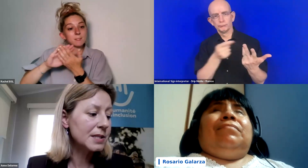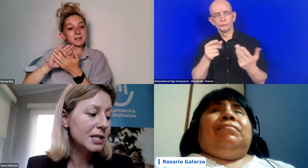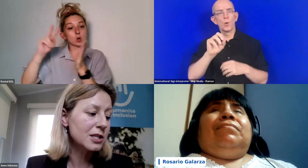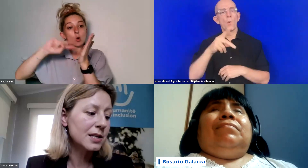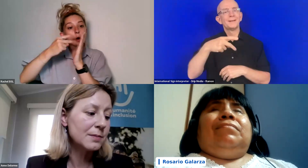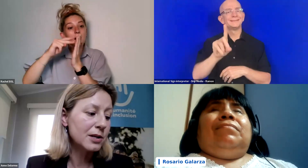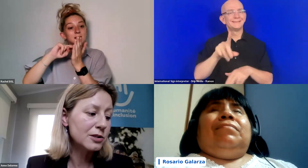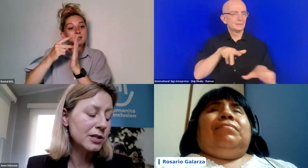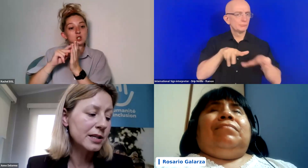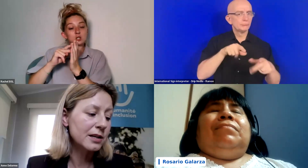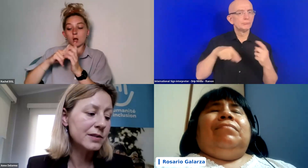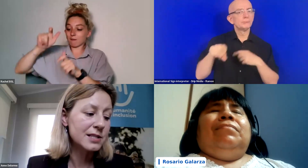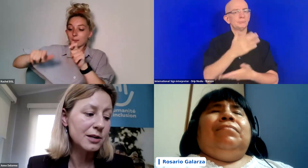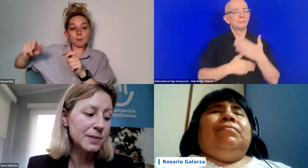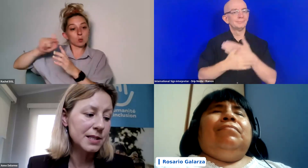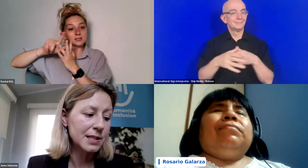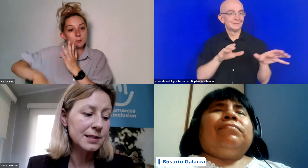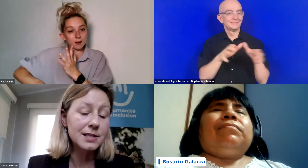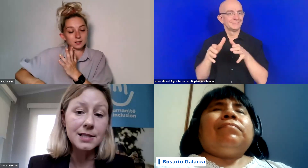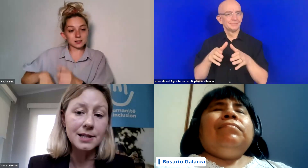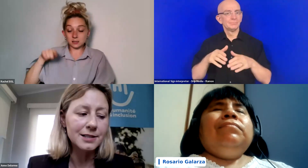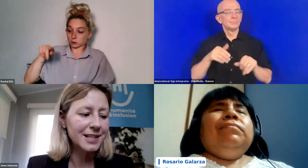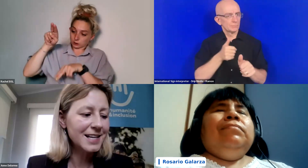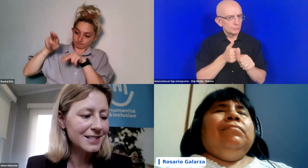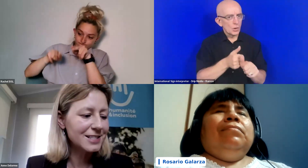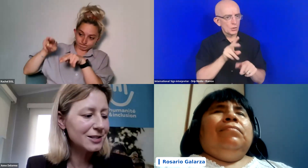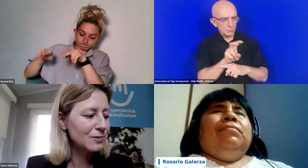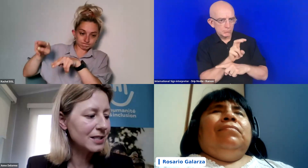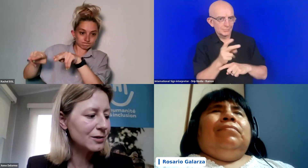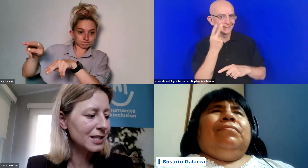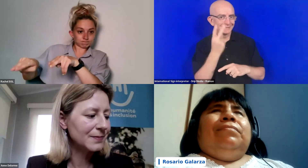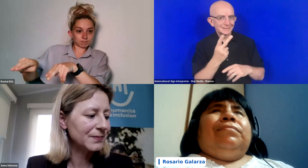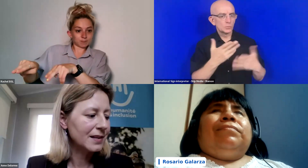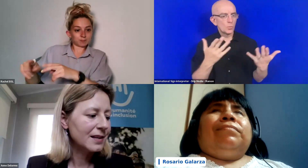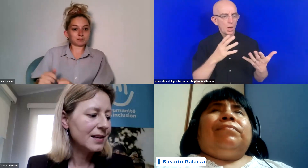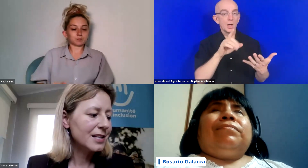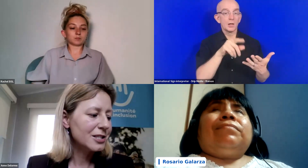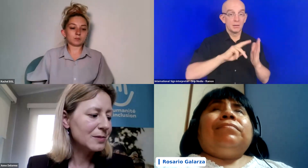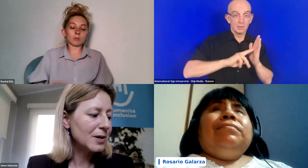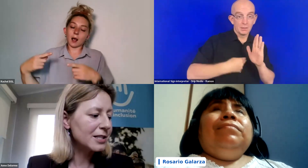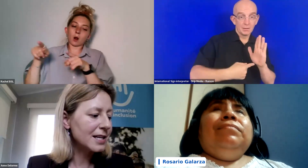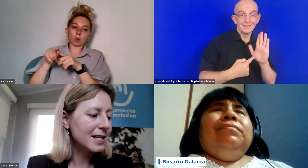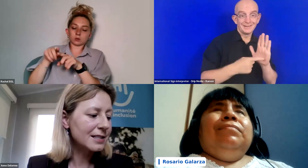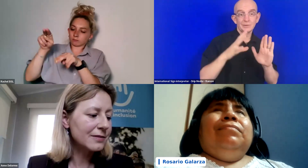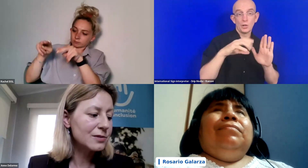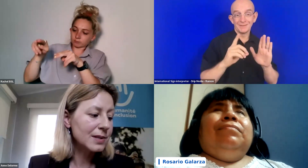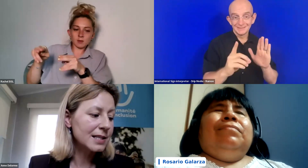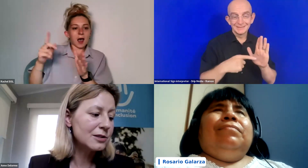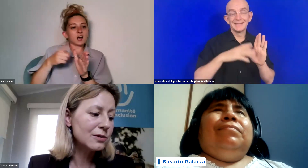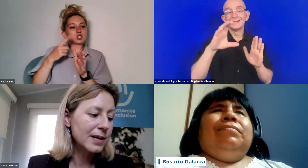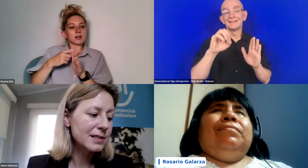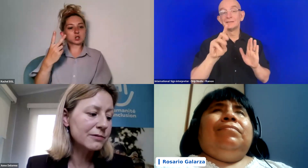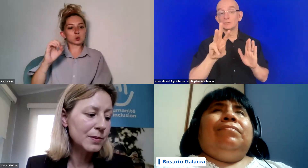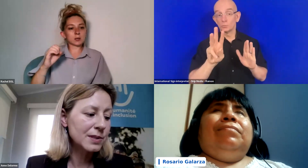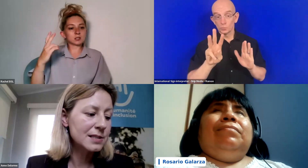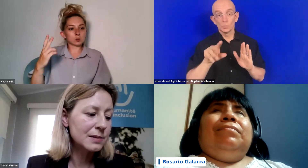the implementation and monitoring of the CRPD, the CEDAW, and Agenda 2030. And she prioritized activities related